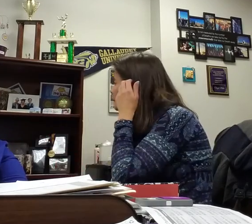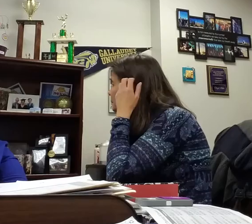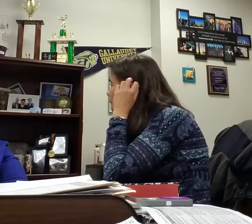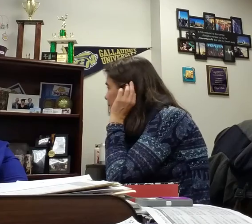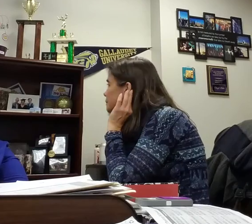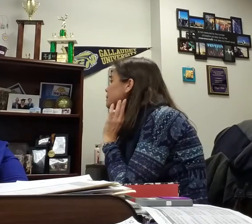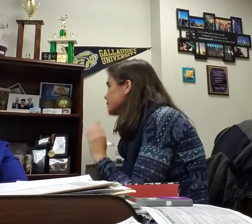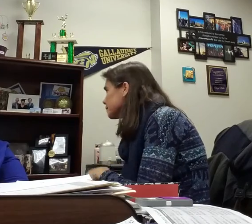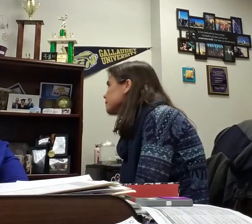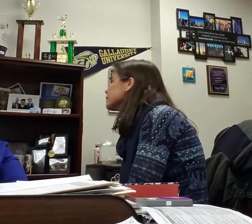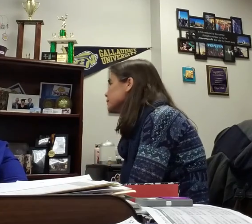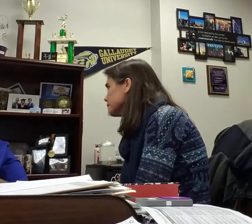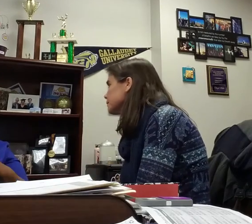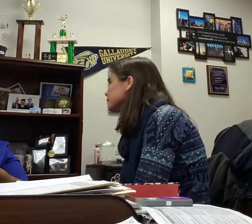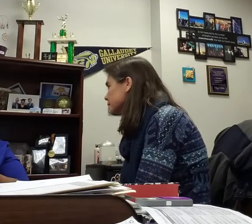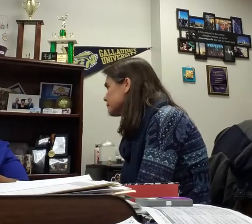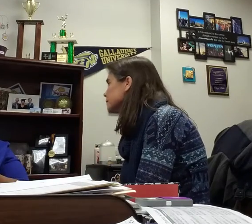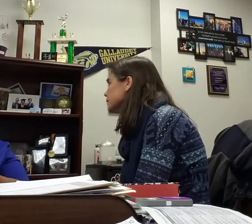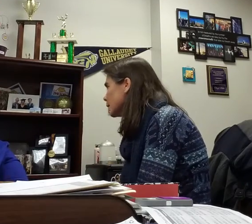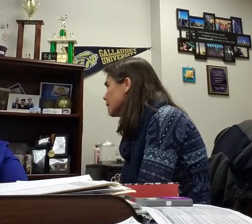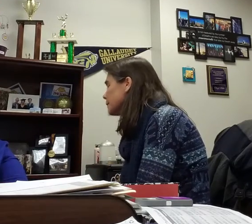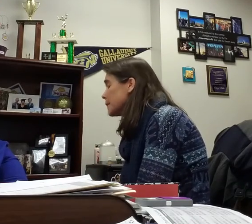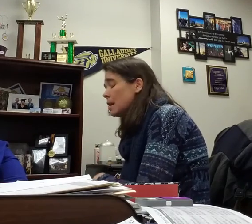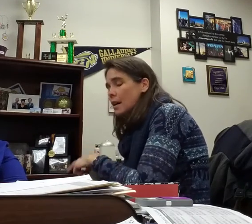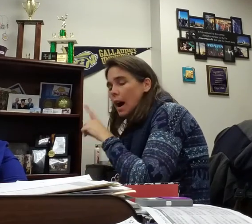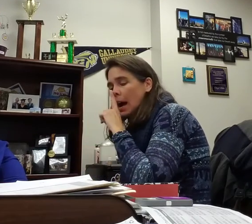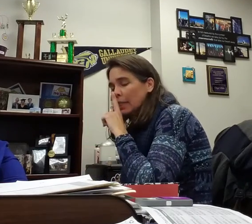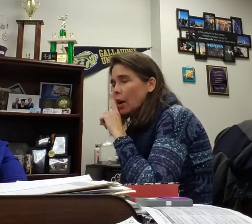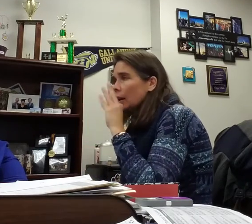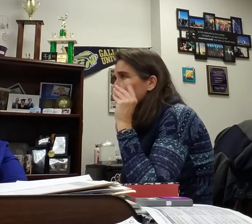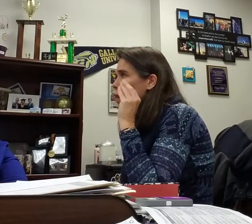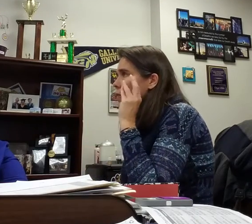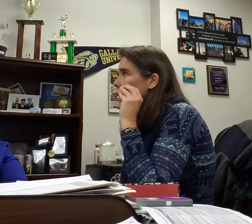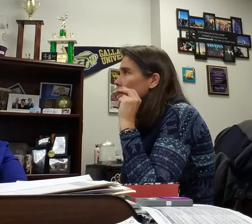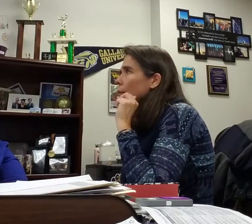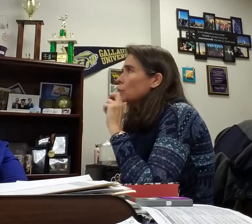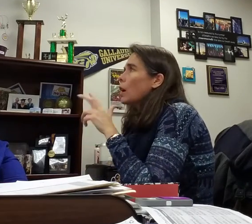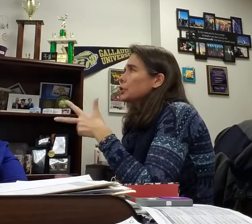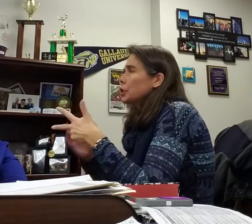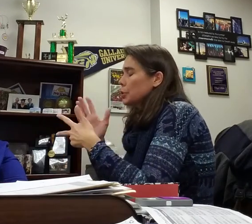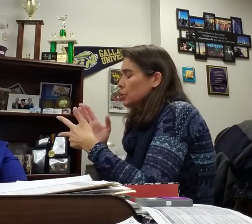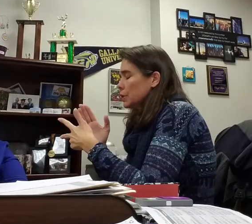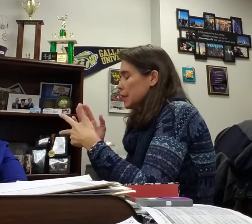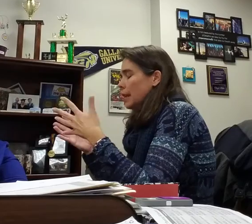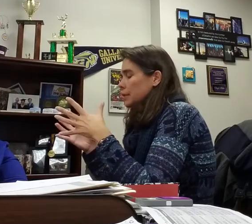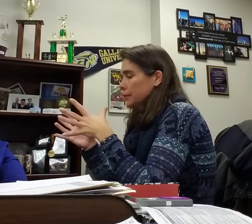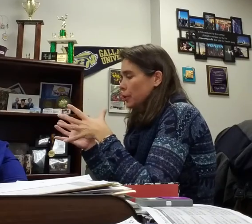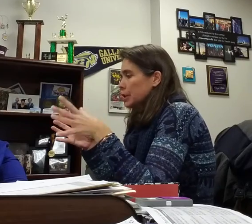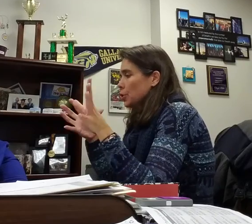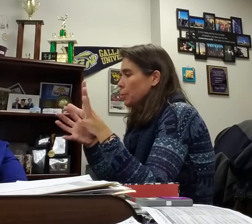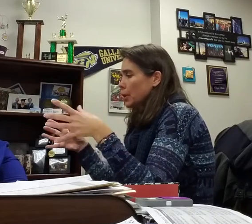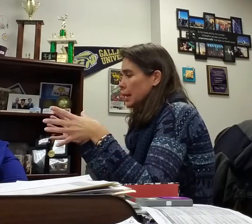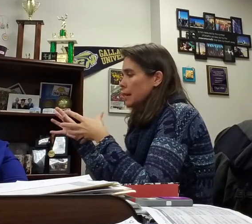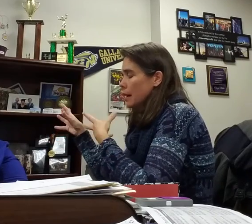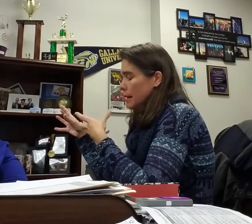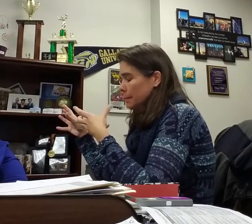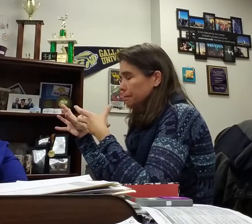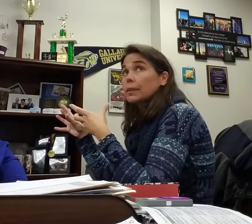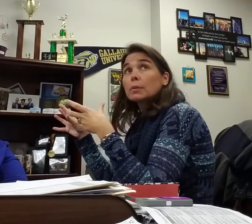the only thing I felt struggle with. Good. I thought of one thing as I was watching you, just as for interpreting. Are we doing